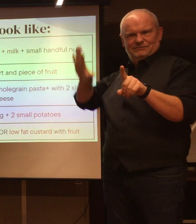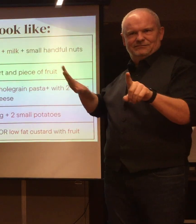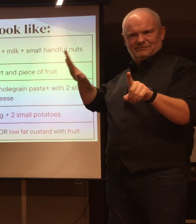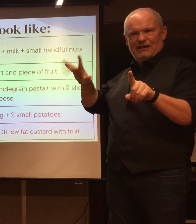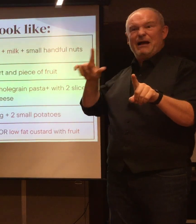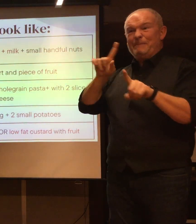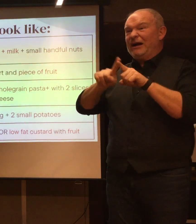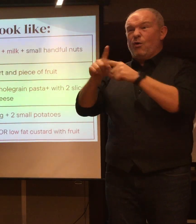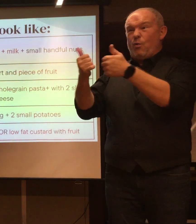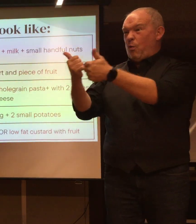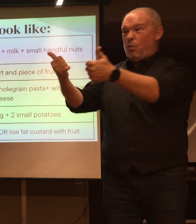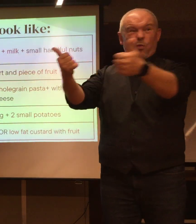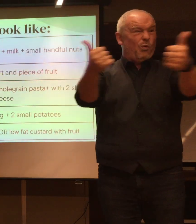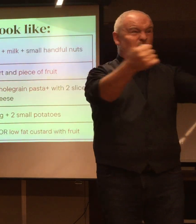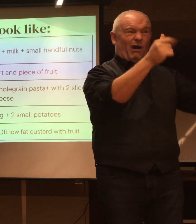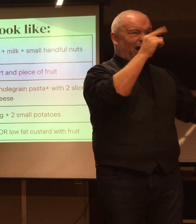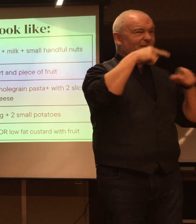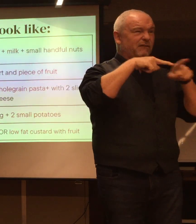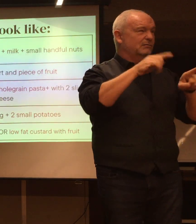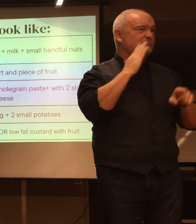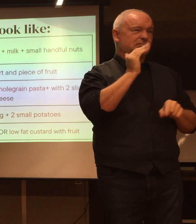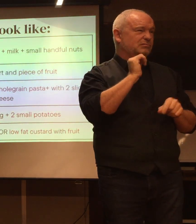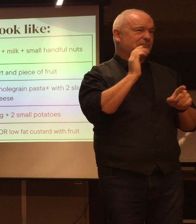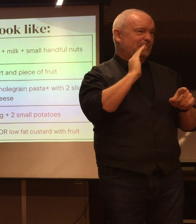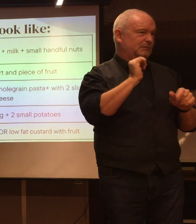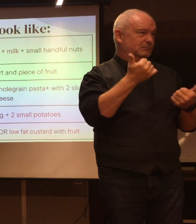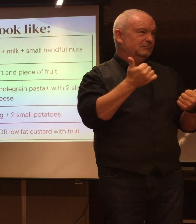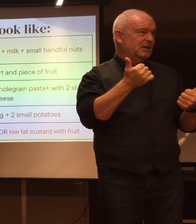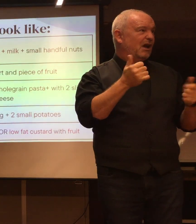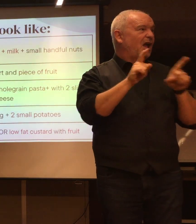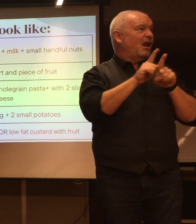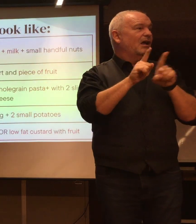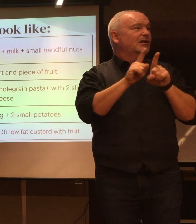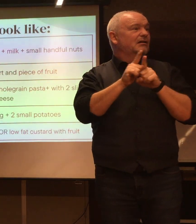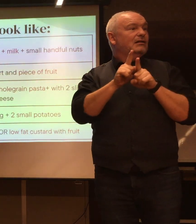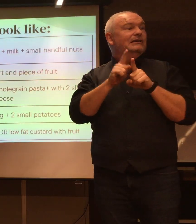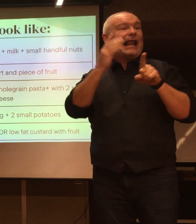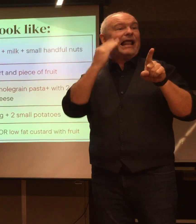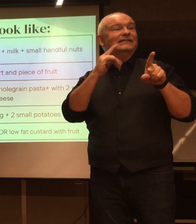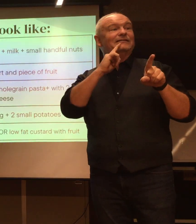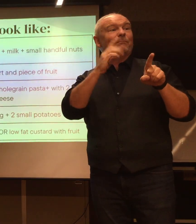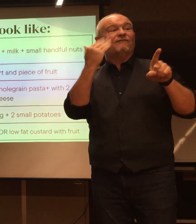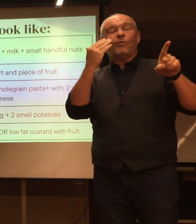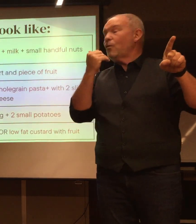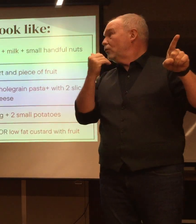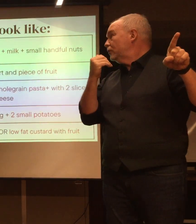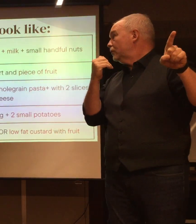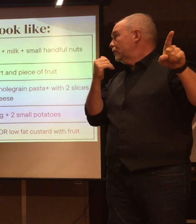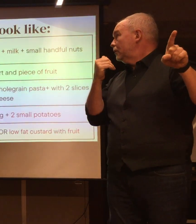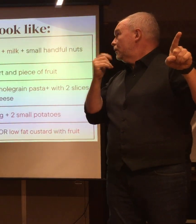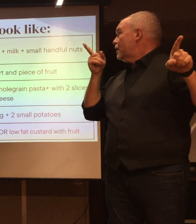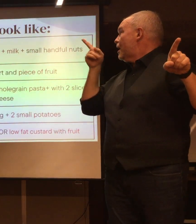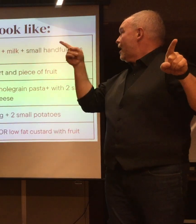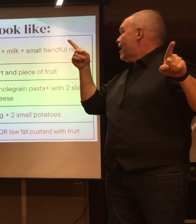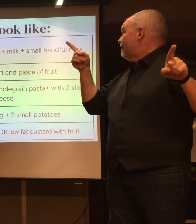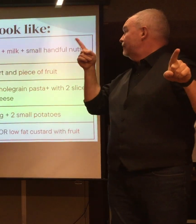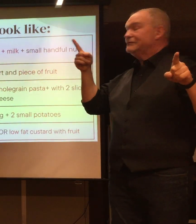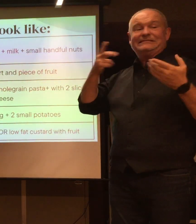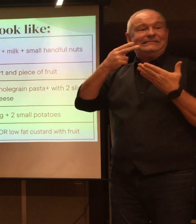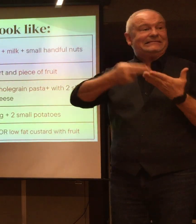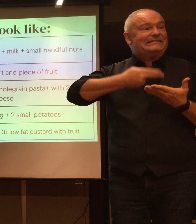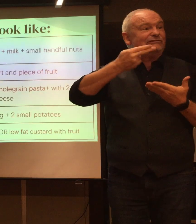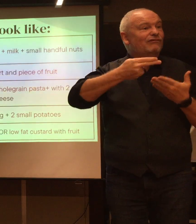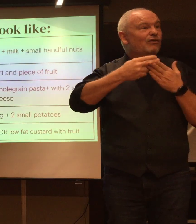very healthy eating for everybody. So like the lady mentioned up the back there, you can have your